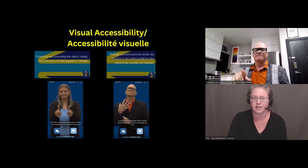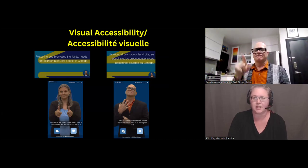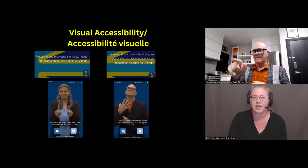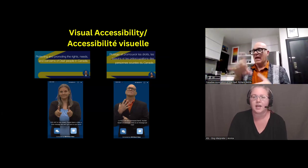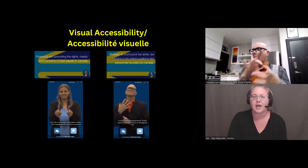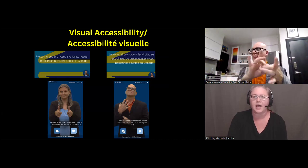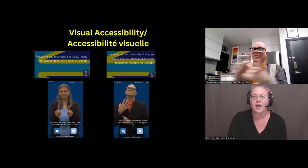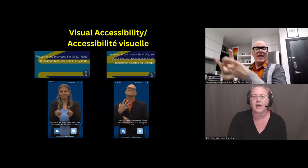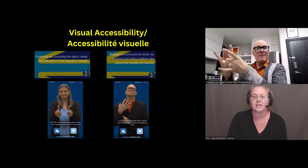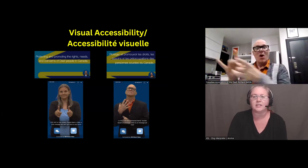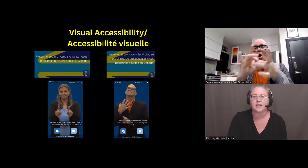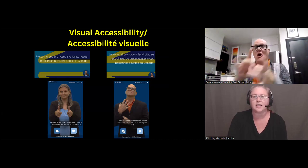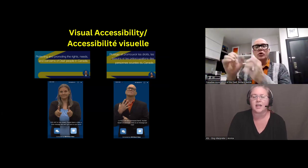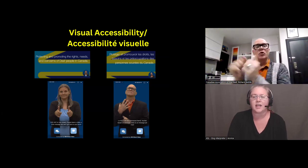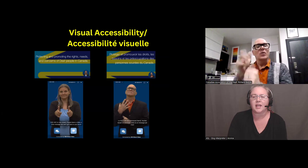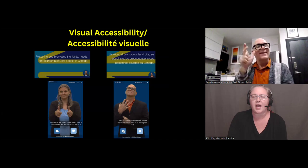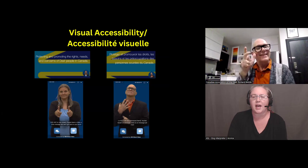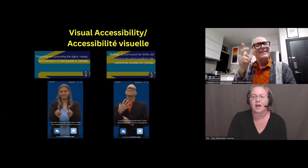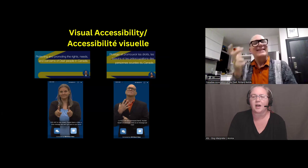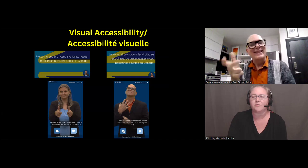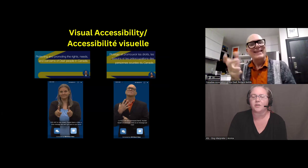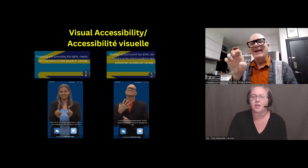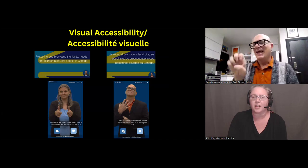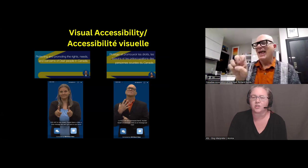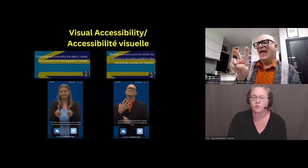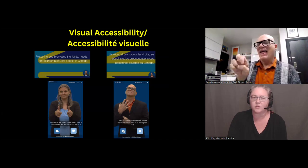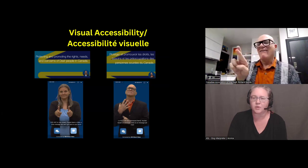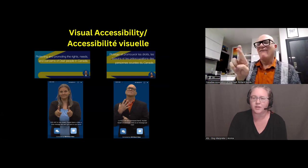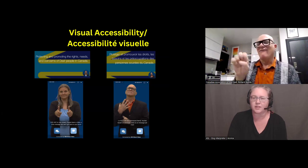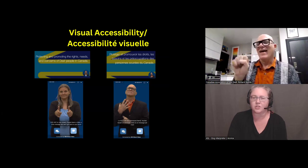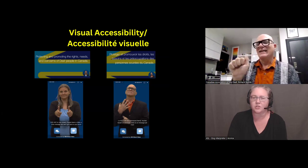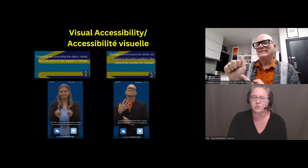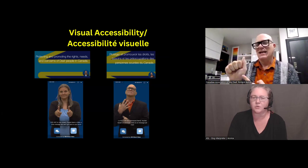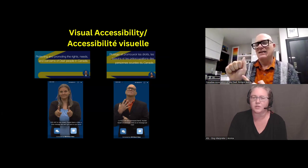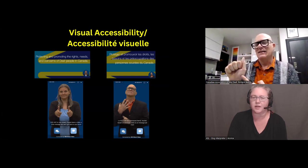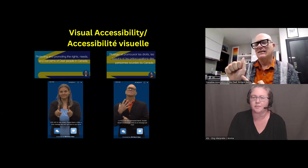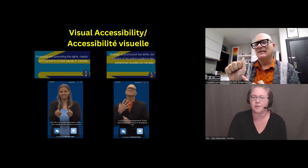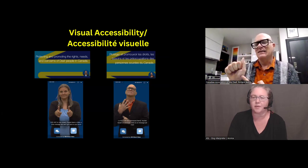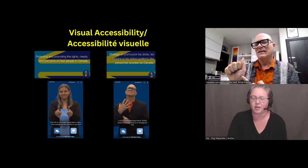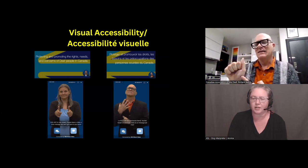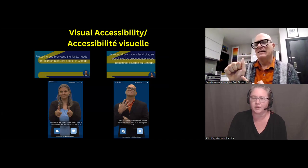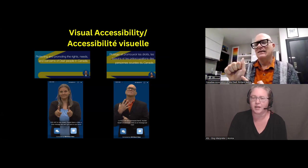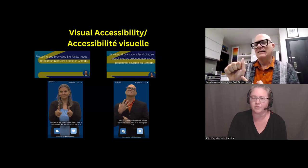USA, and they have joined with us to do some marketing with Eversea.